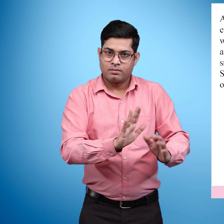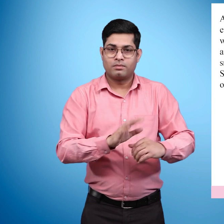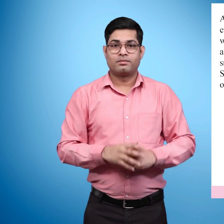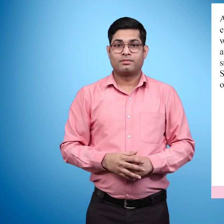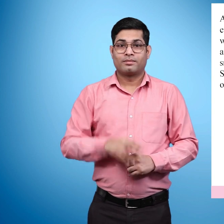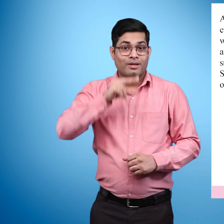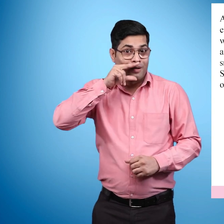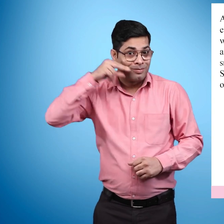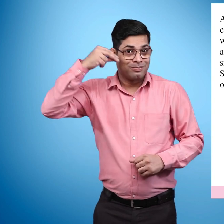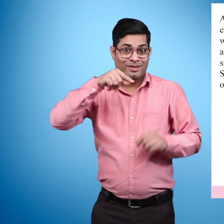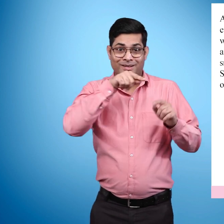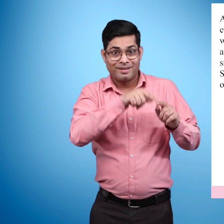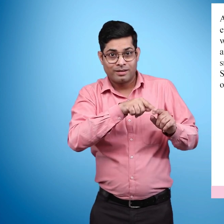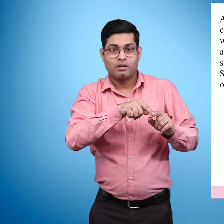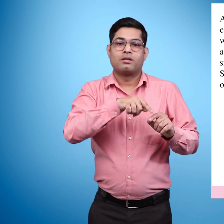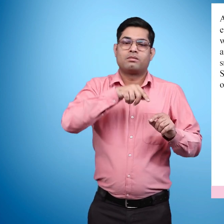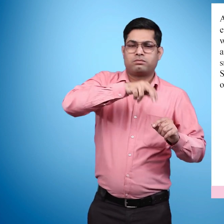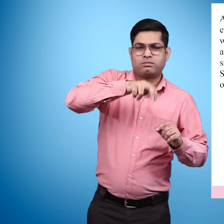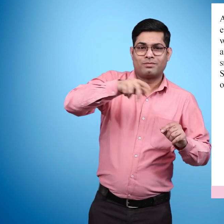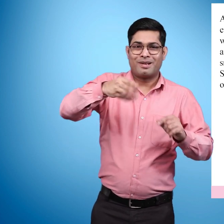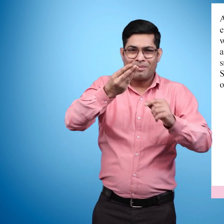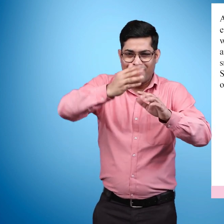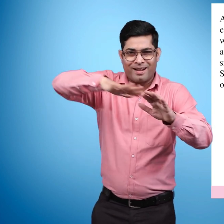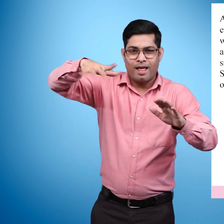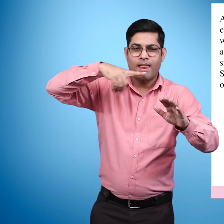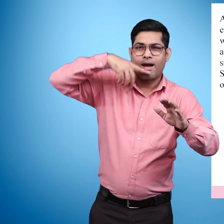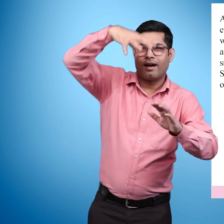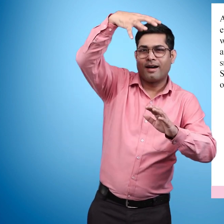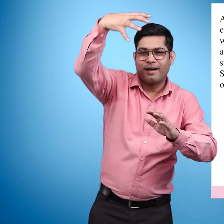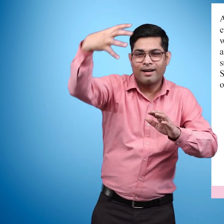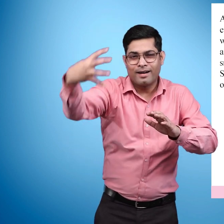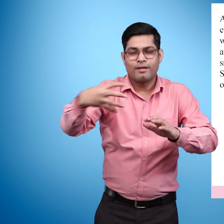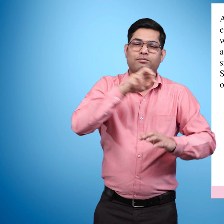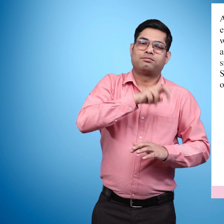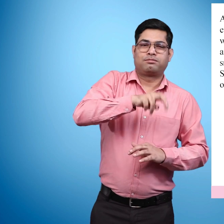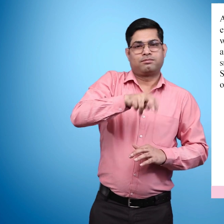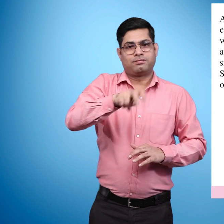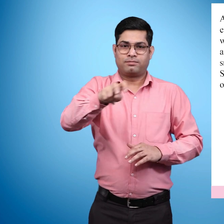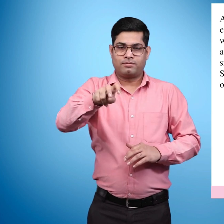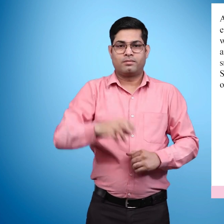hands, and Vijay Singh started walking into the red sunset of the desert.